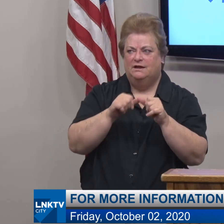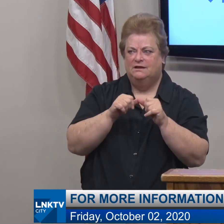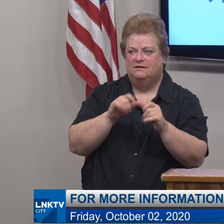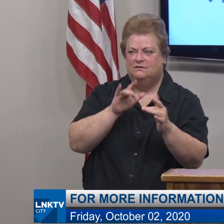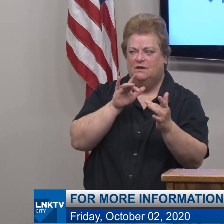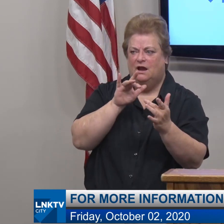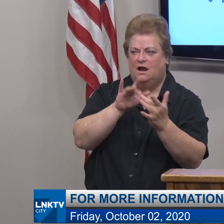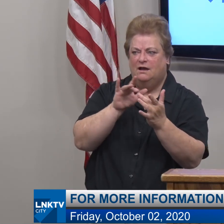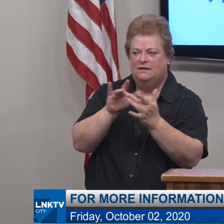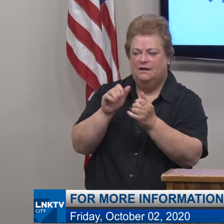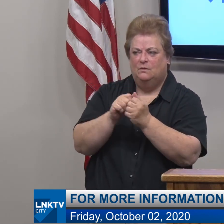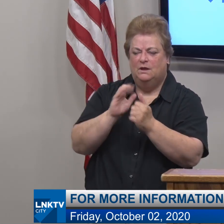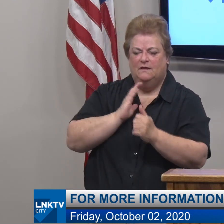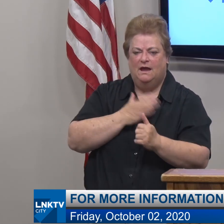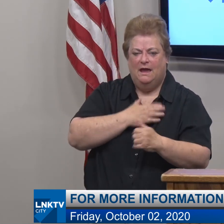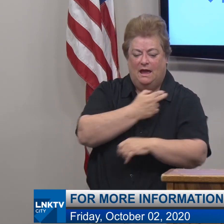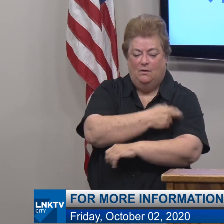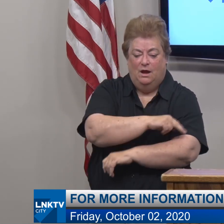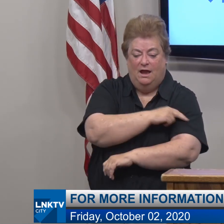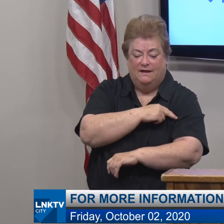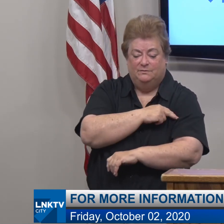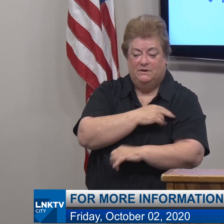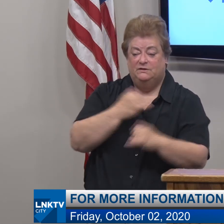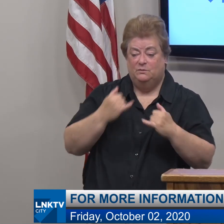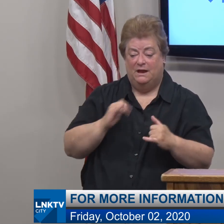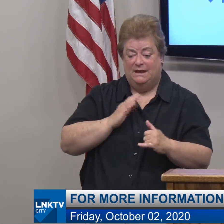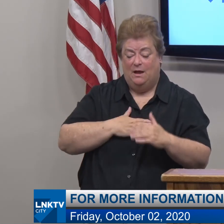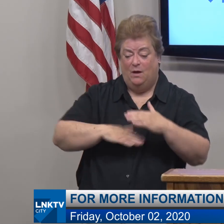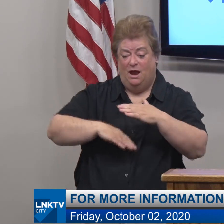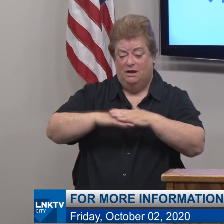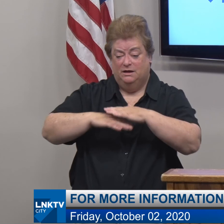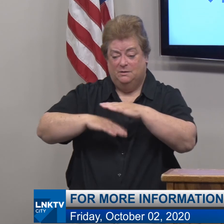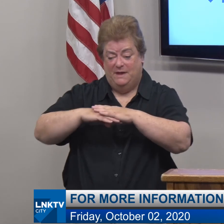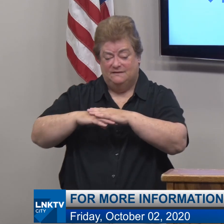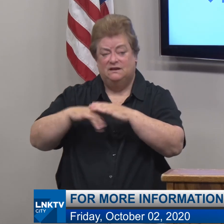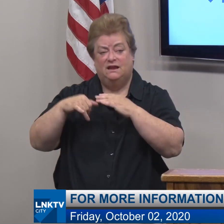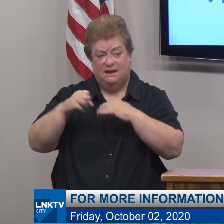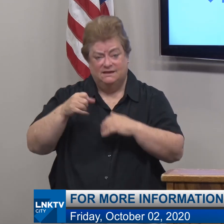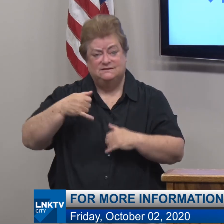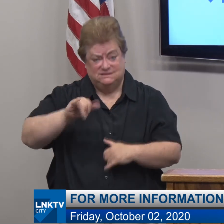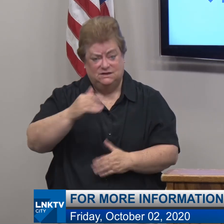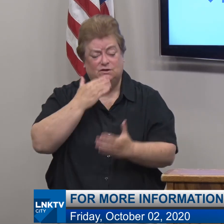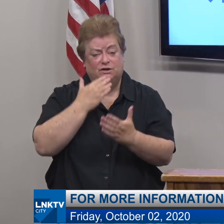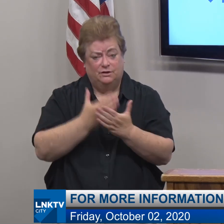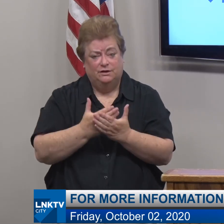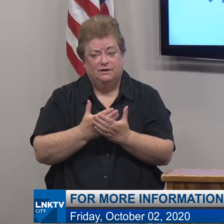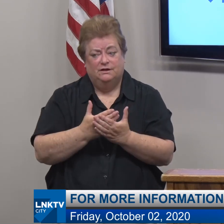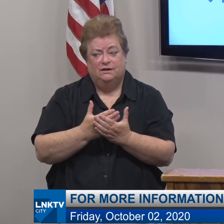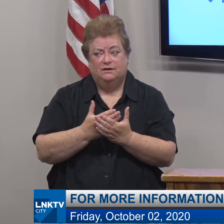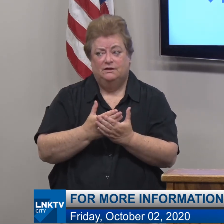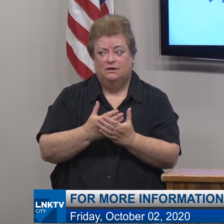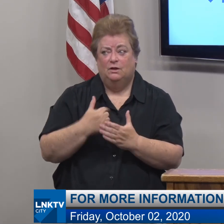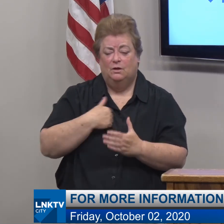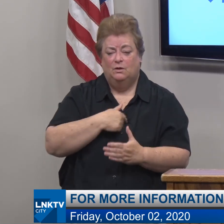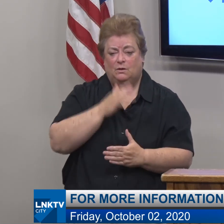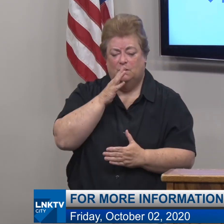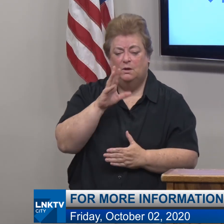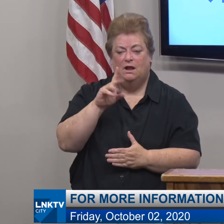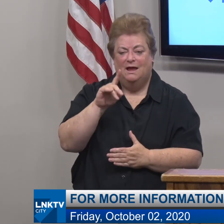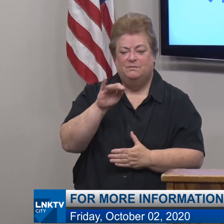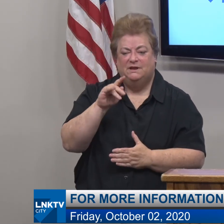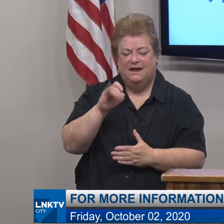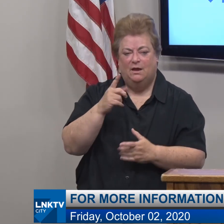with our hospitals, and right now our capacity remains good, and we will certainly update you if that